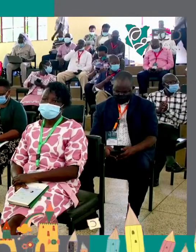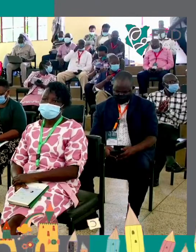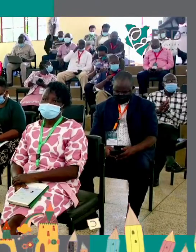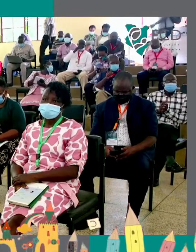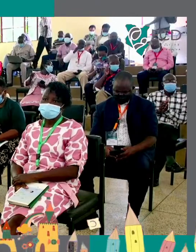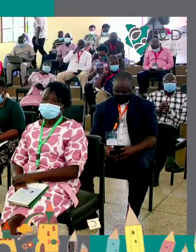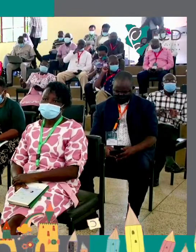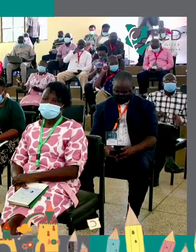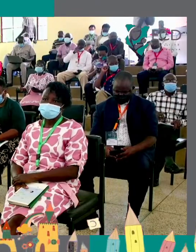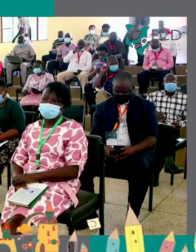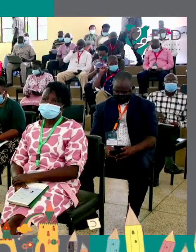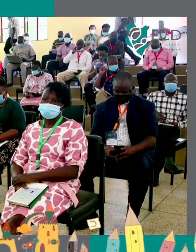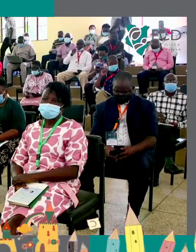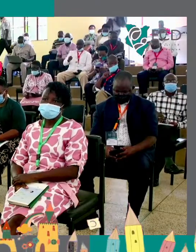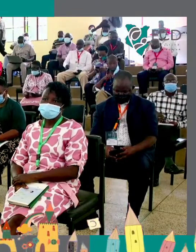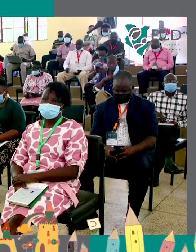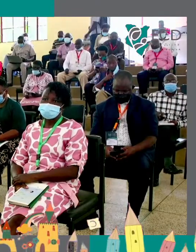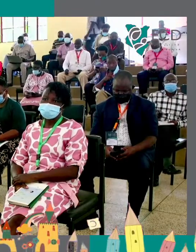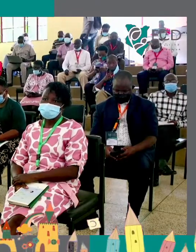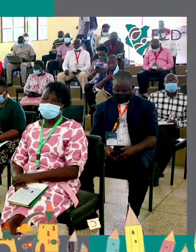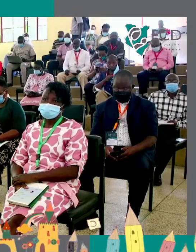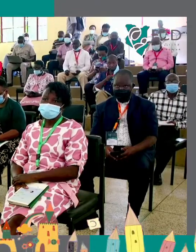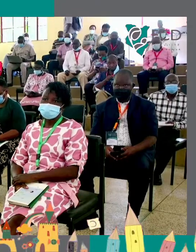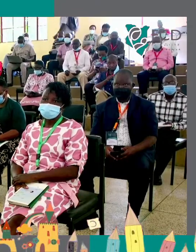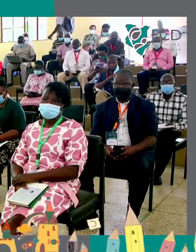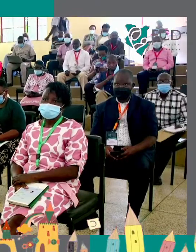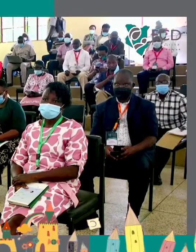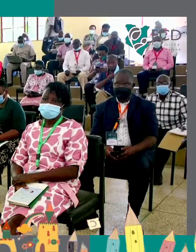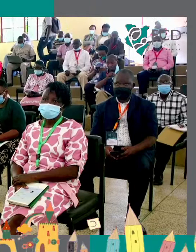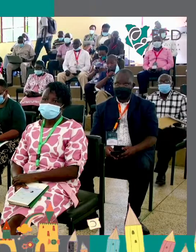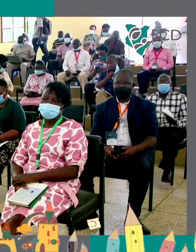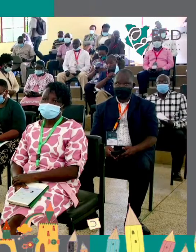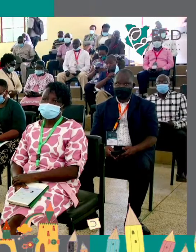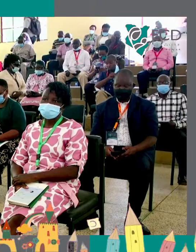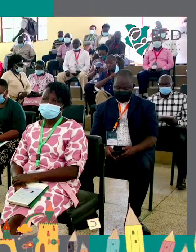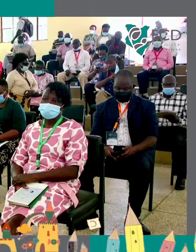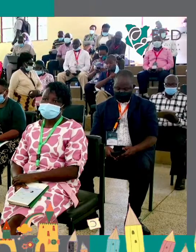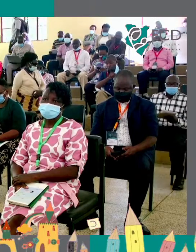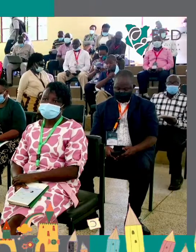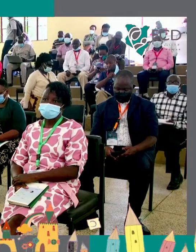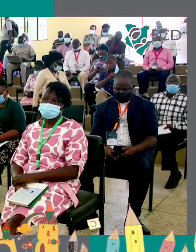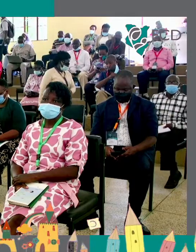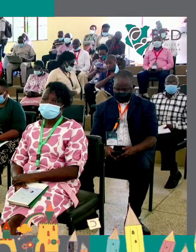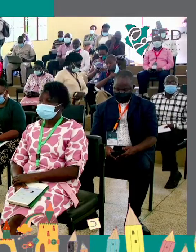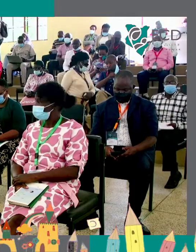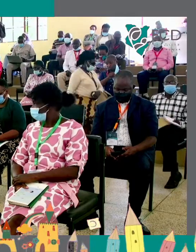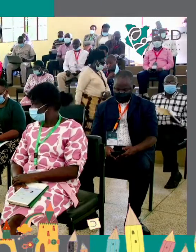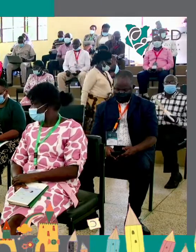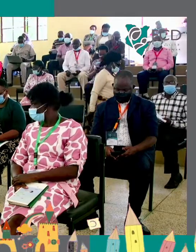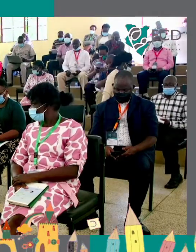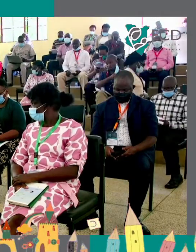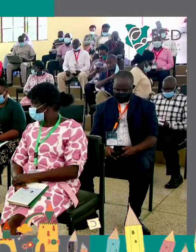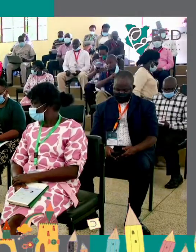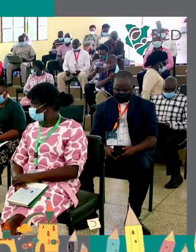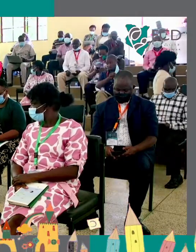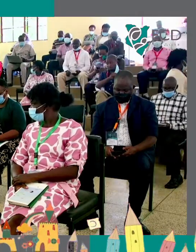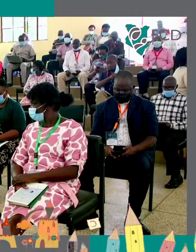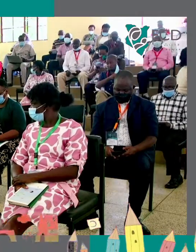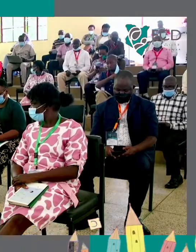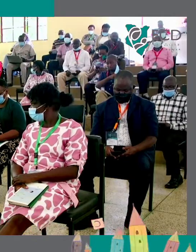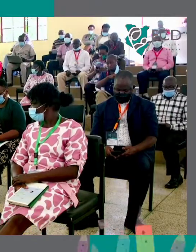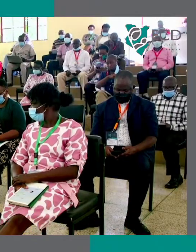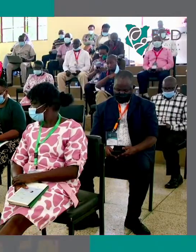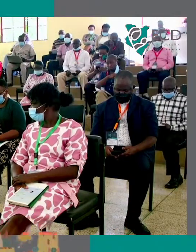Thank you. Thank you. This lady here is called Dorothy Ngugi. Dorothy Ngugi works with the children. She's here because she's